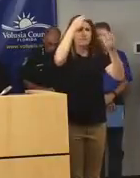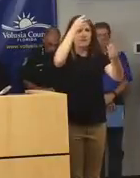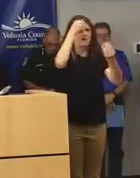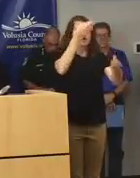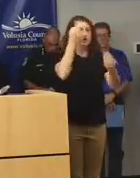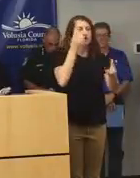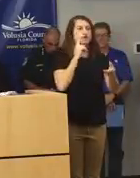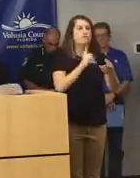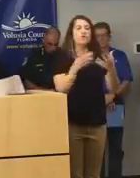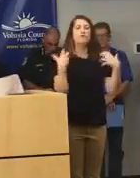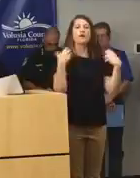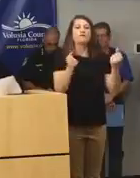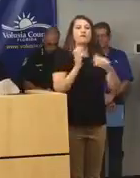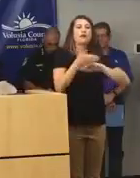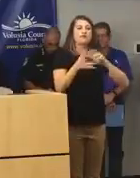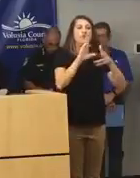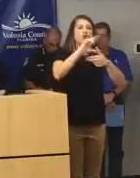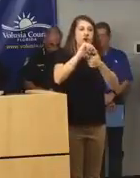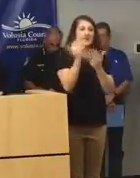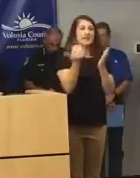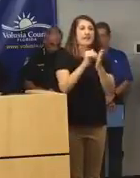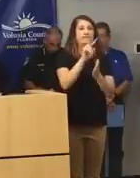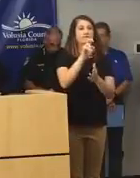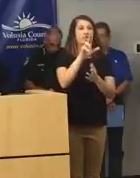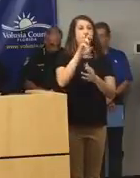post-hurricane recovery there. And again,